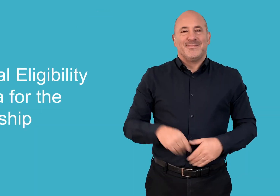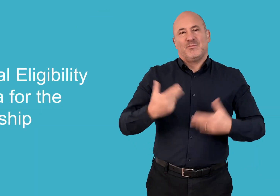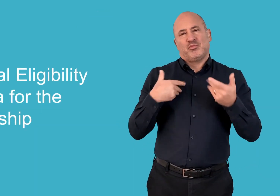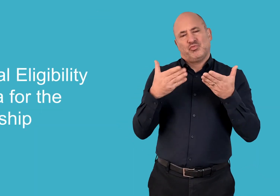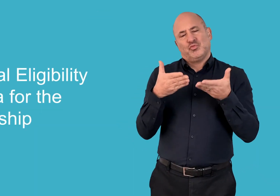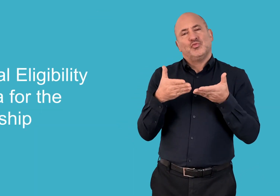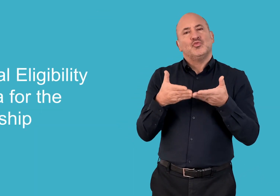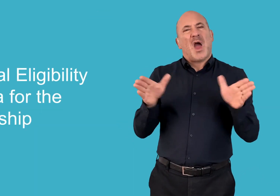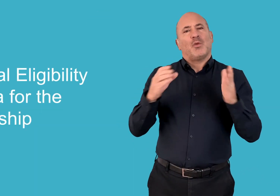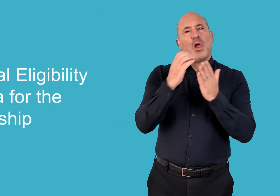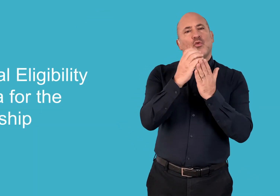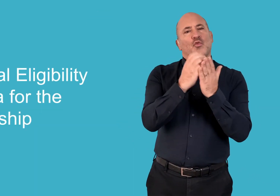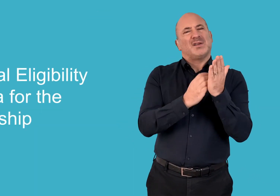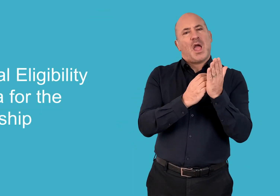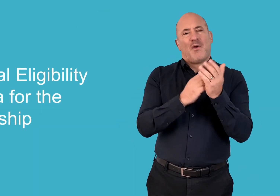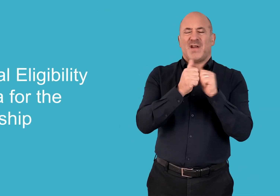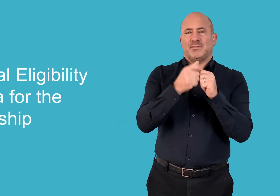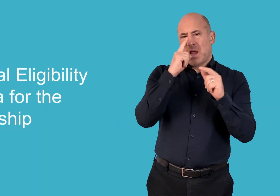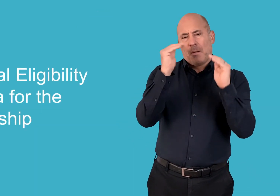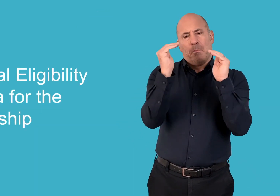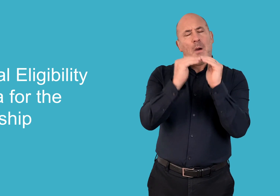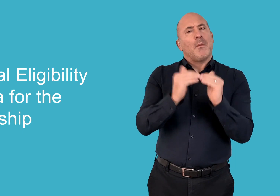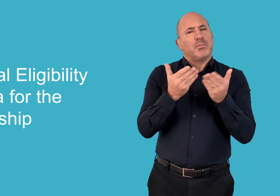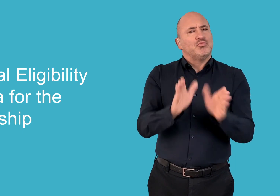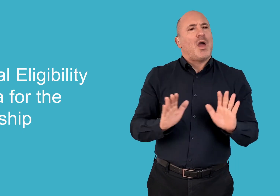General eligibility criteria for the fellowship.